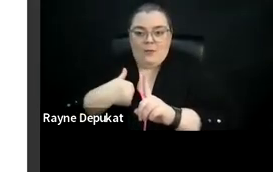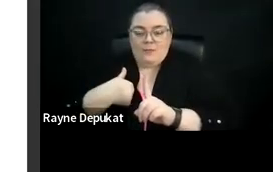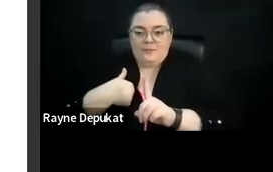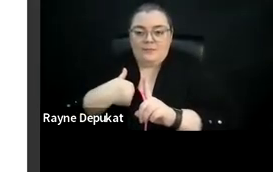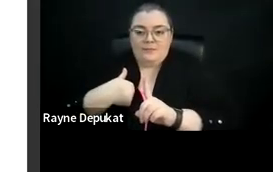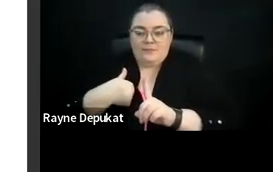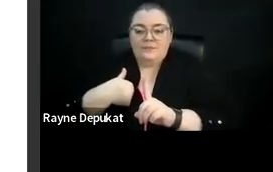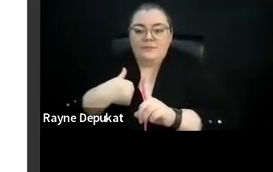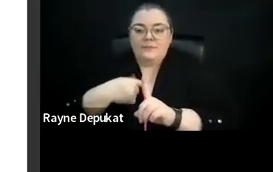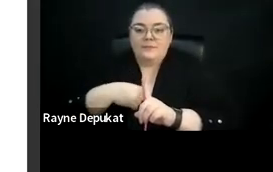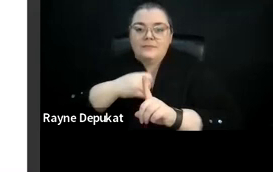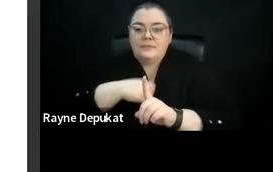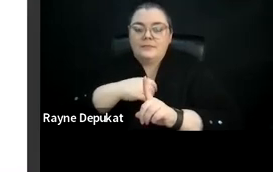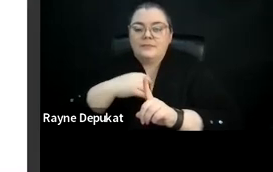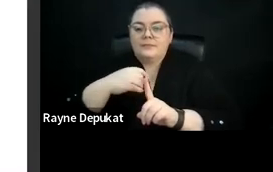Rain is the one spotlighted right now.